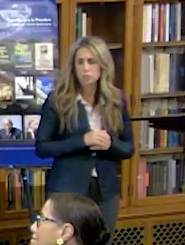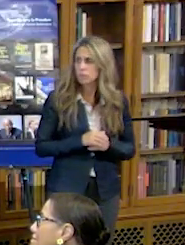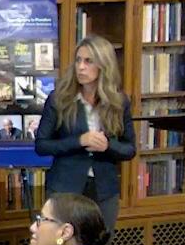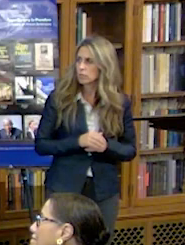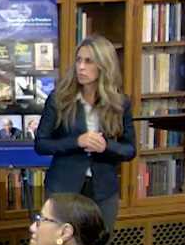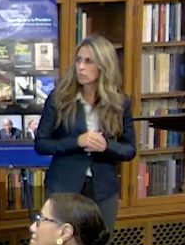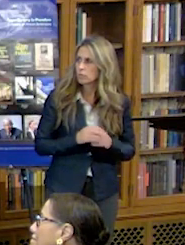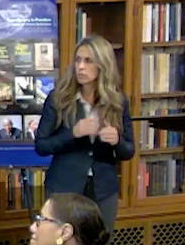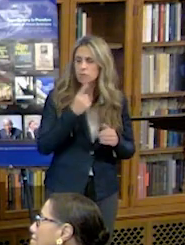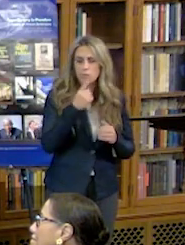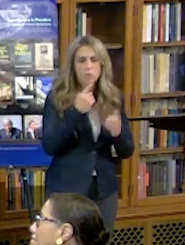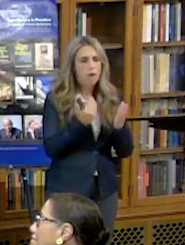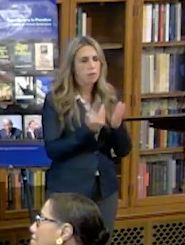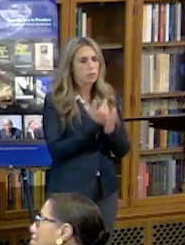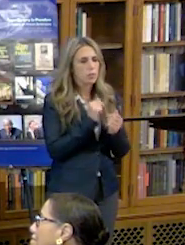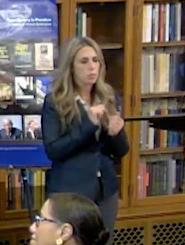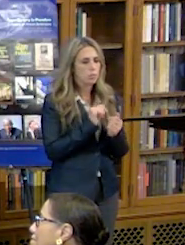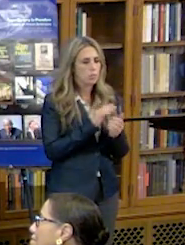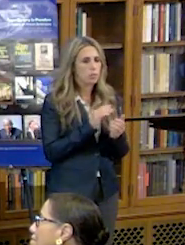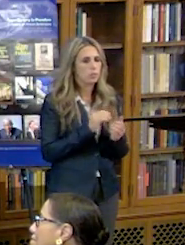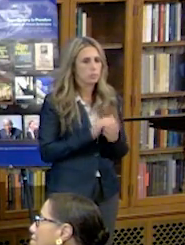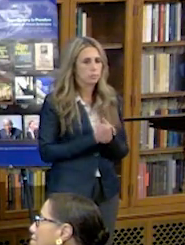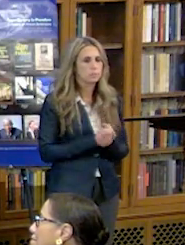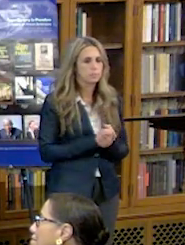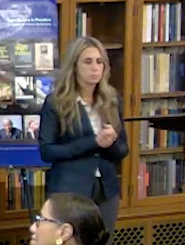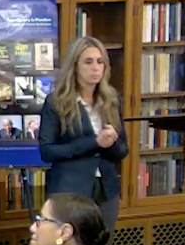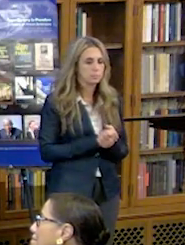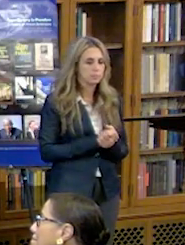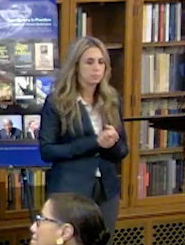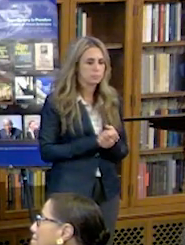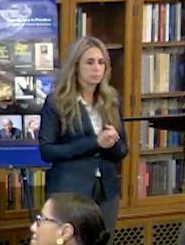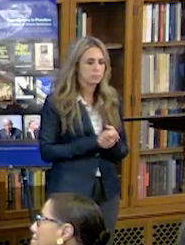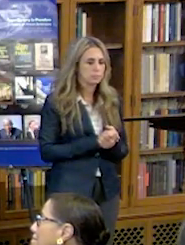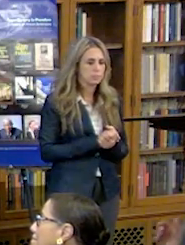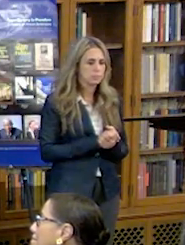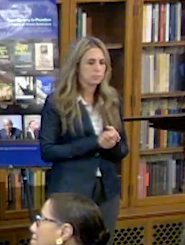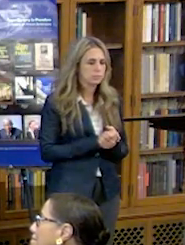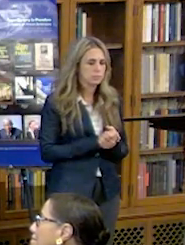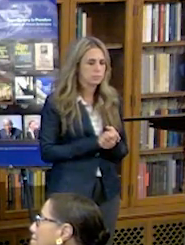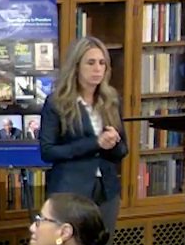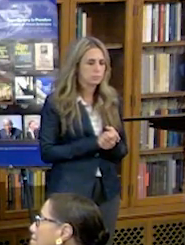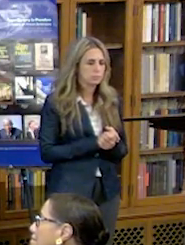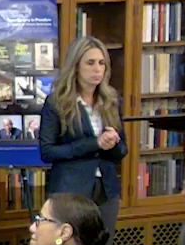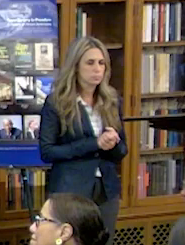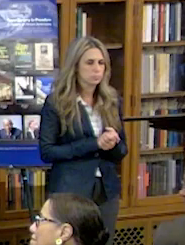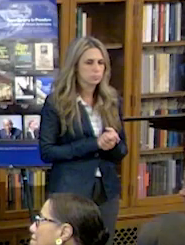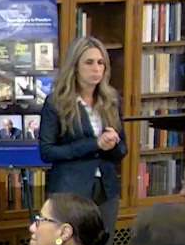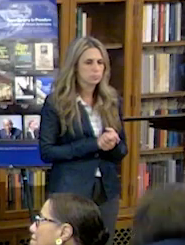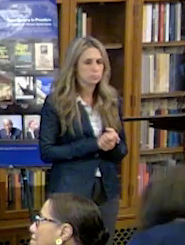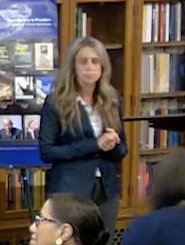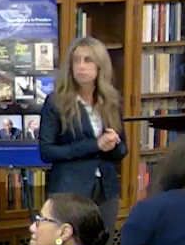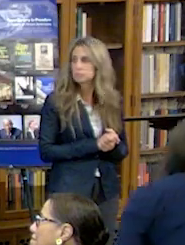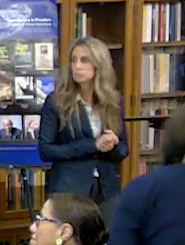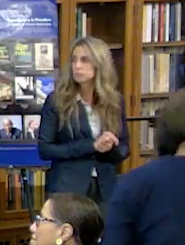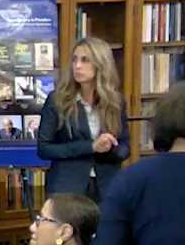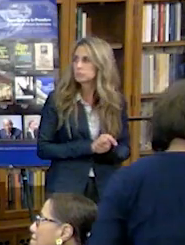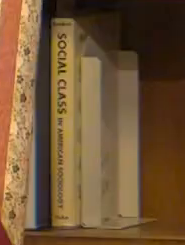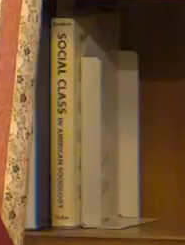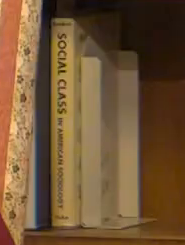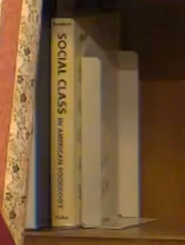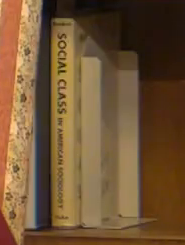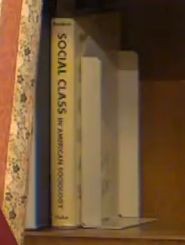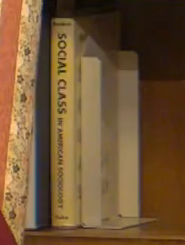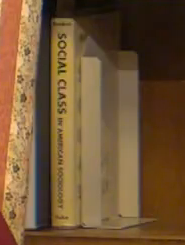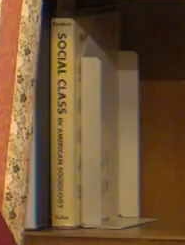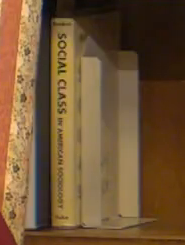new approaches to researching and presenting the stories of black women in scholarship but I think you've already answered that so how about we turn